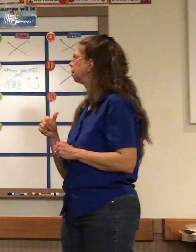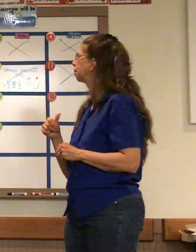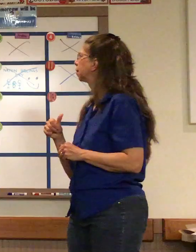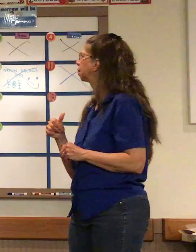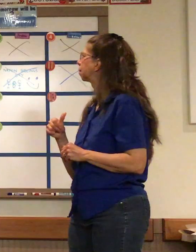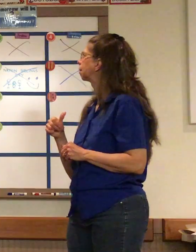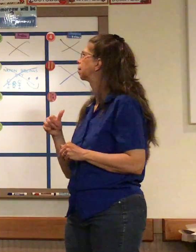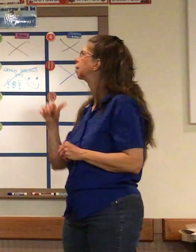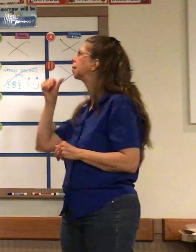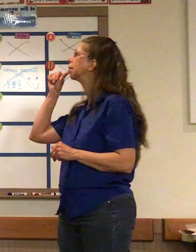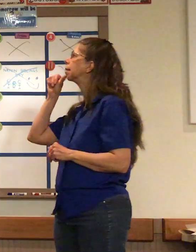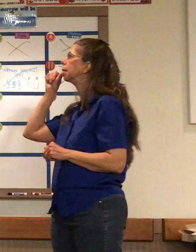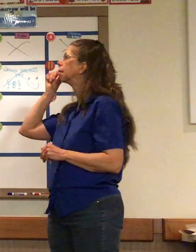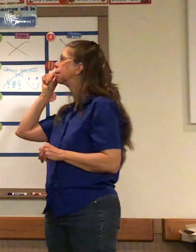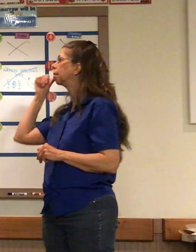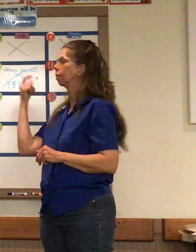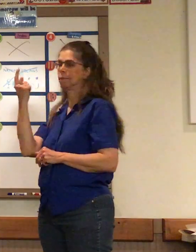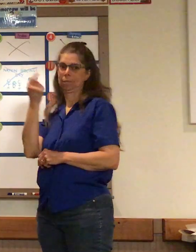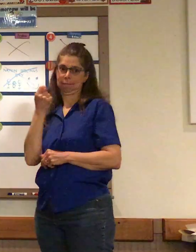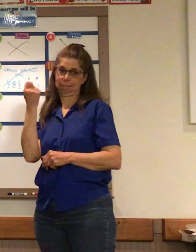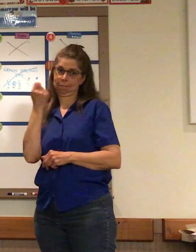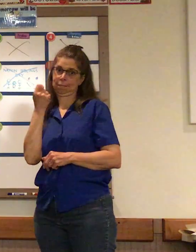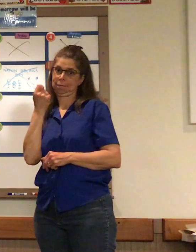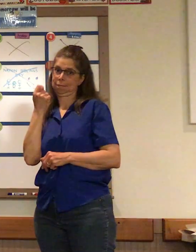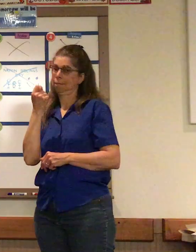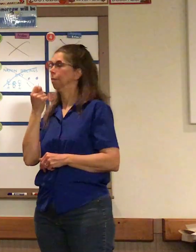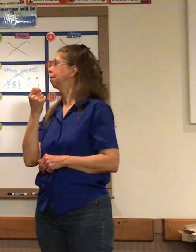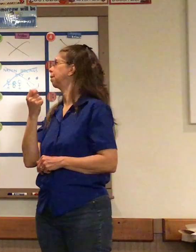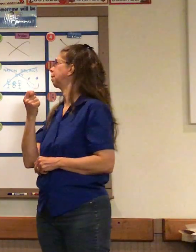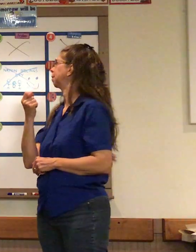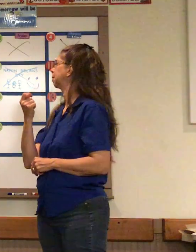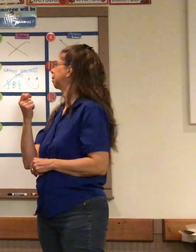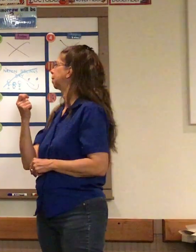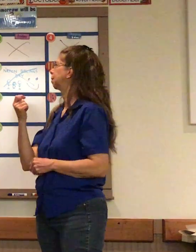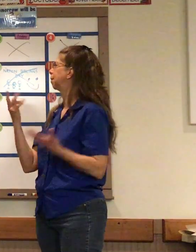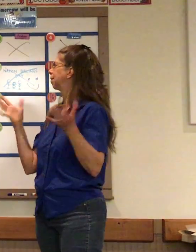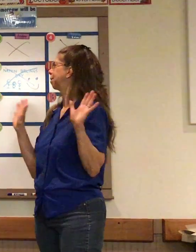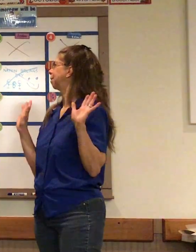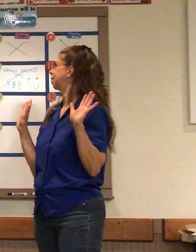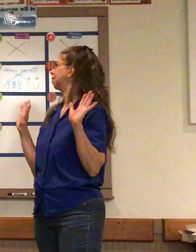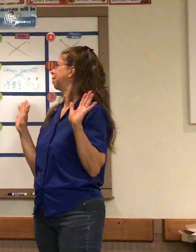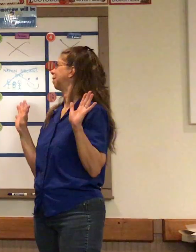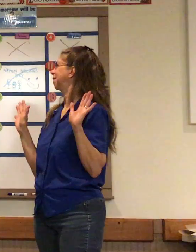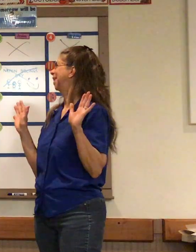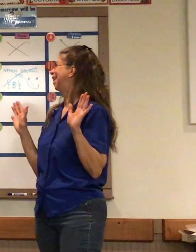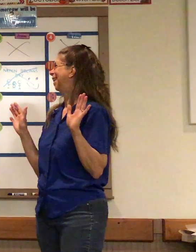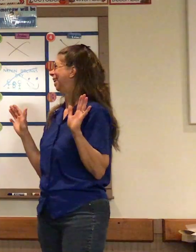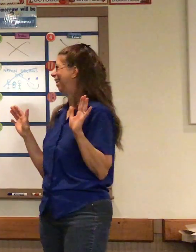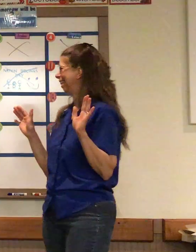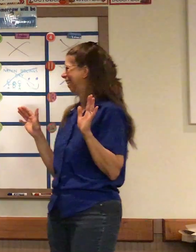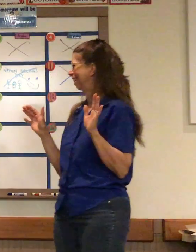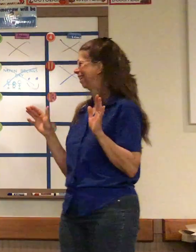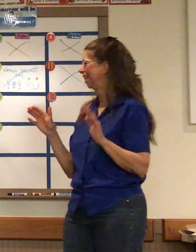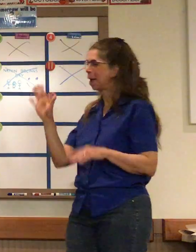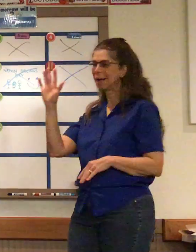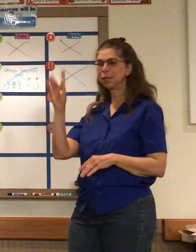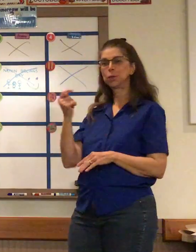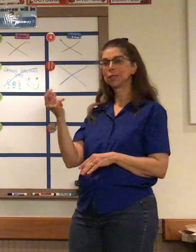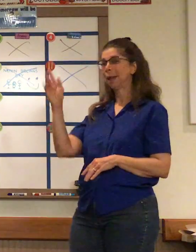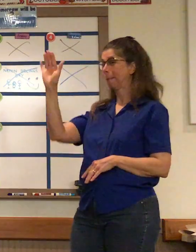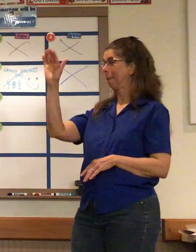Yesterday was Tuesday. We're all done with that. See you later,